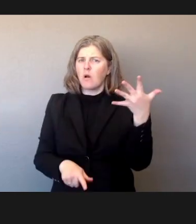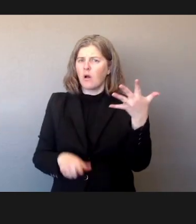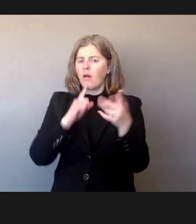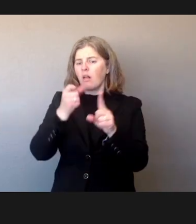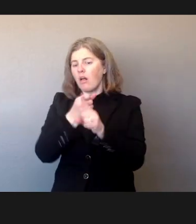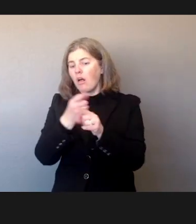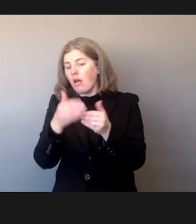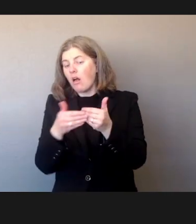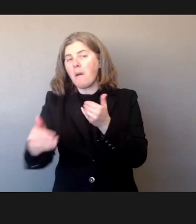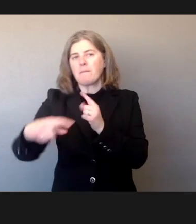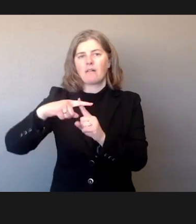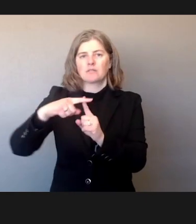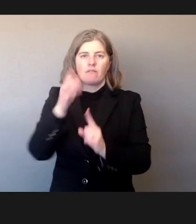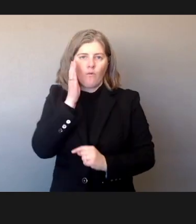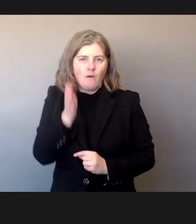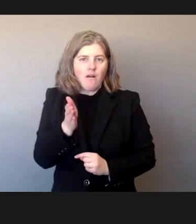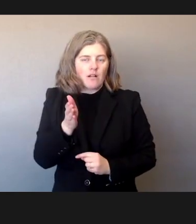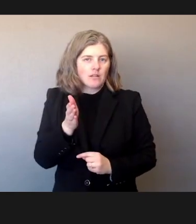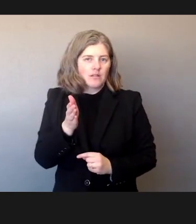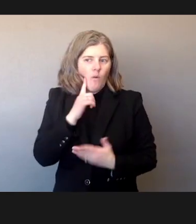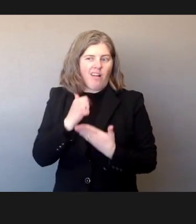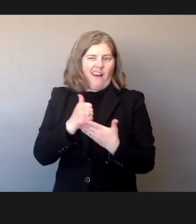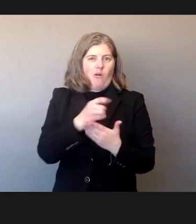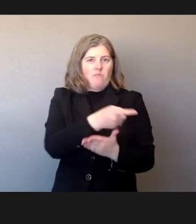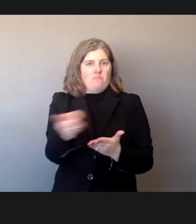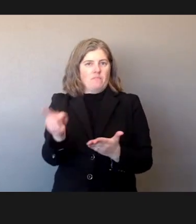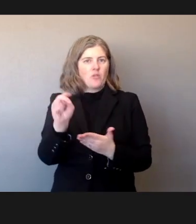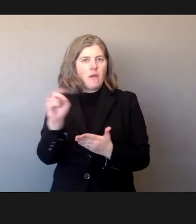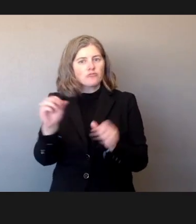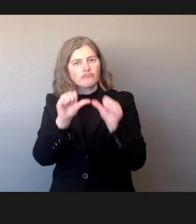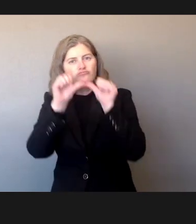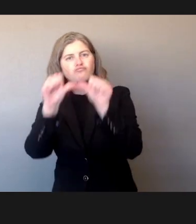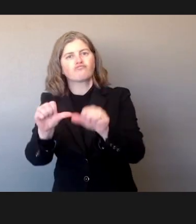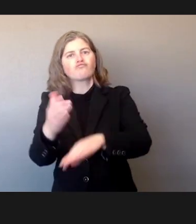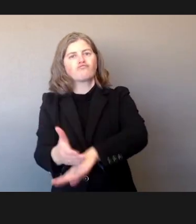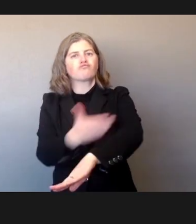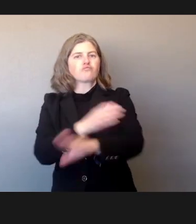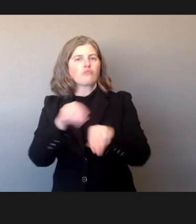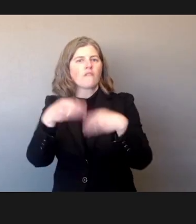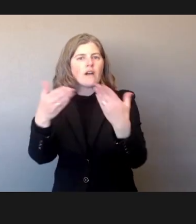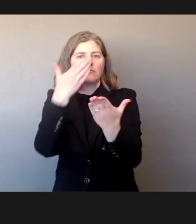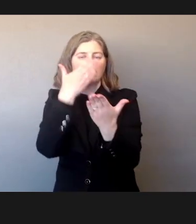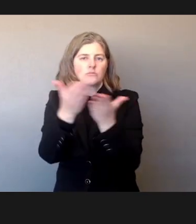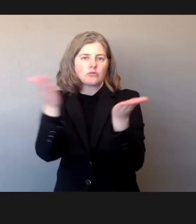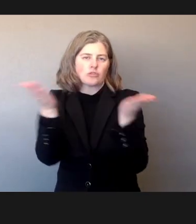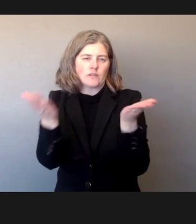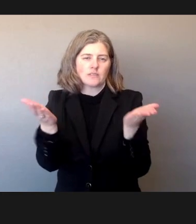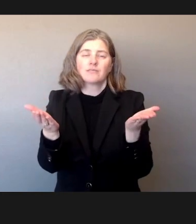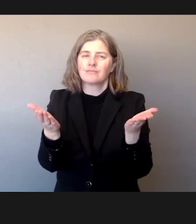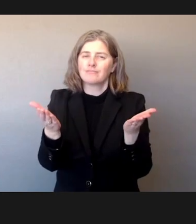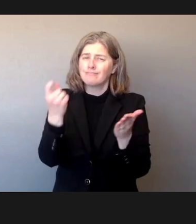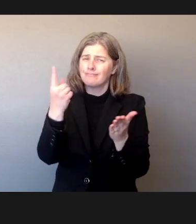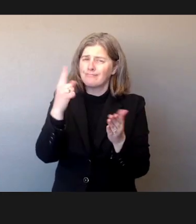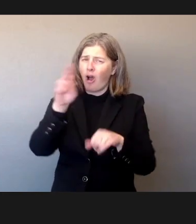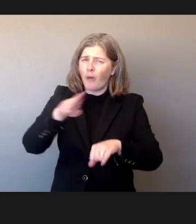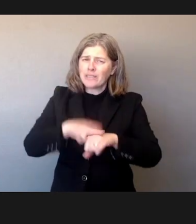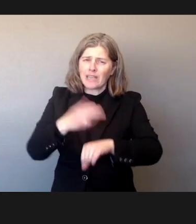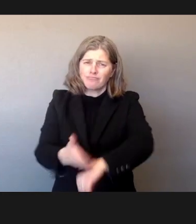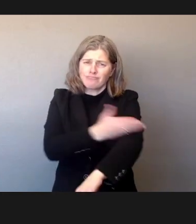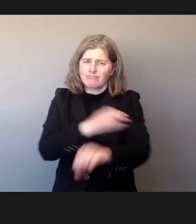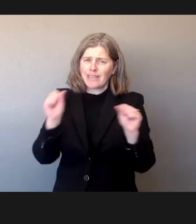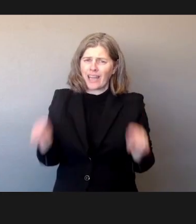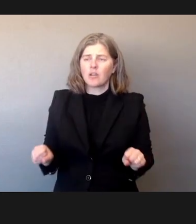and really help New Mexico continue to provide services. There's always room to do better. We still need